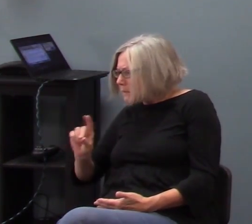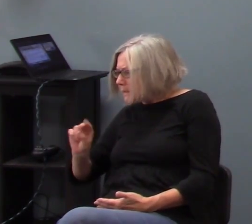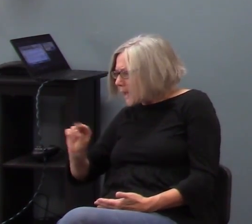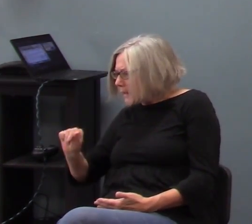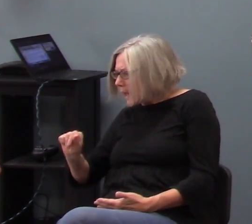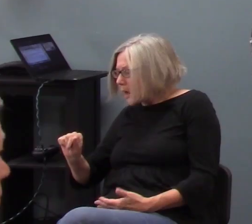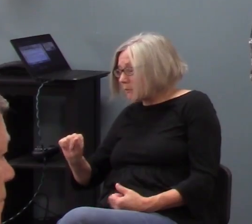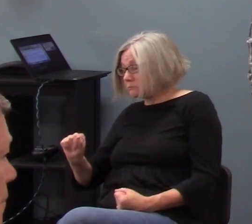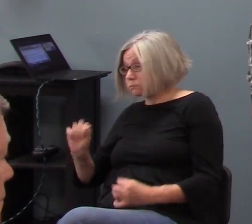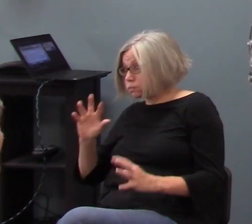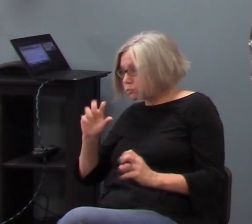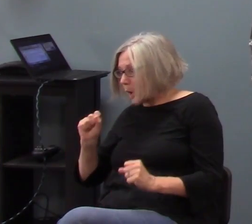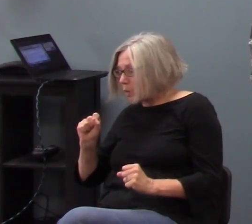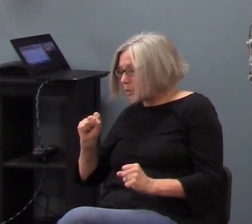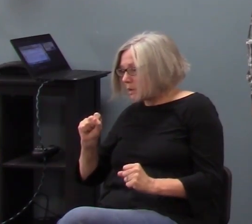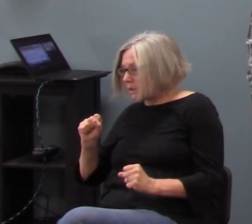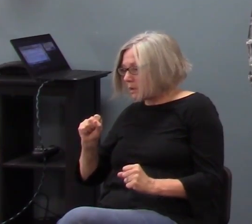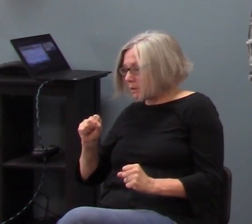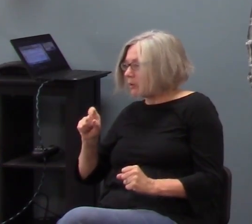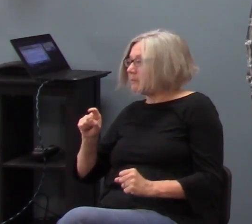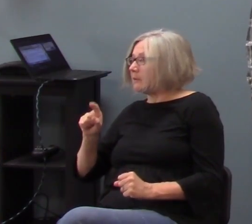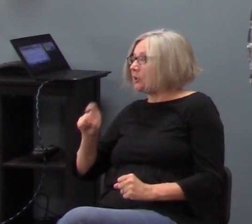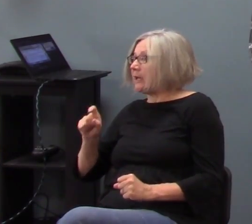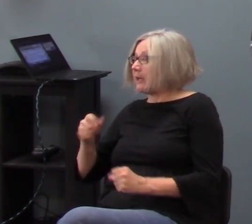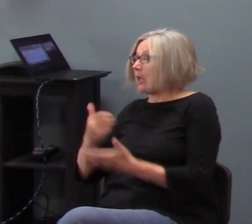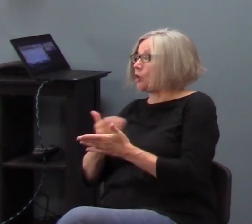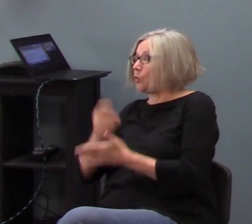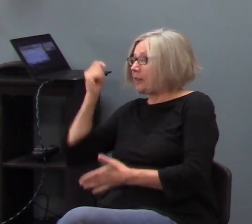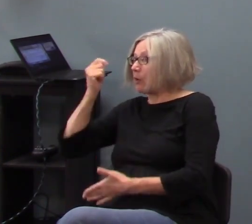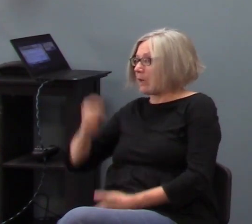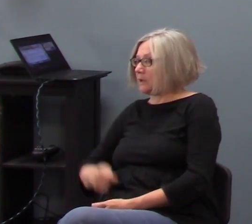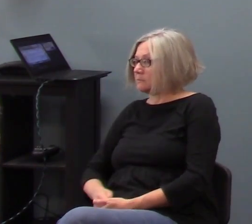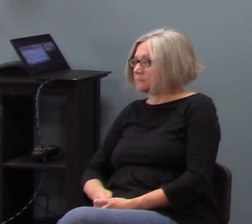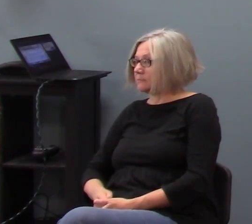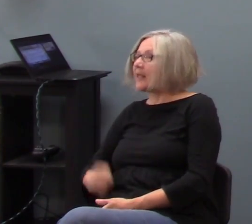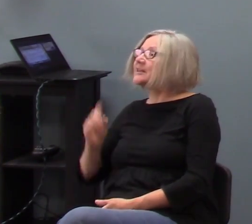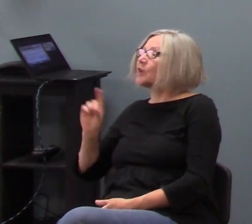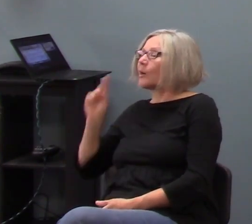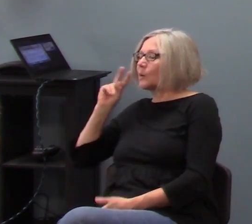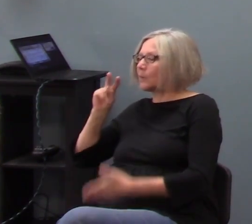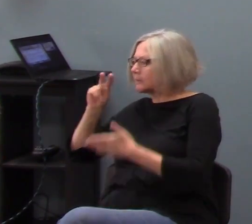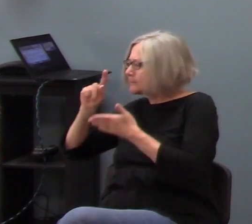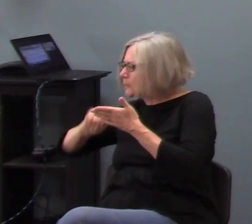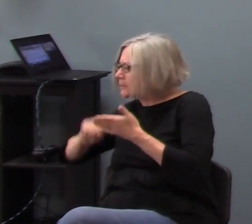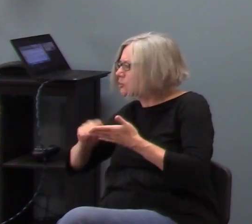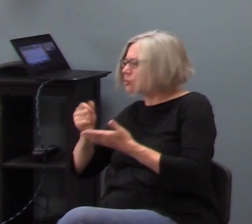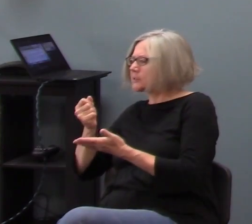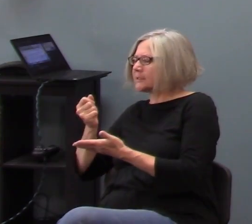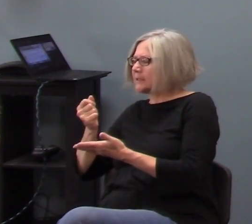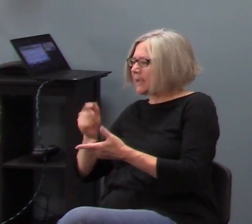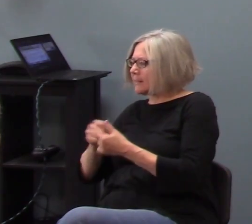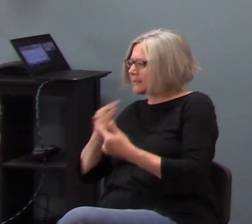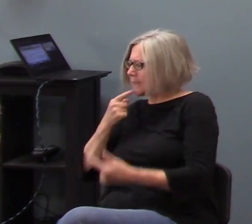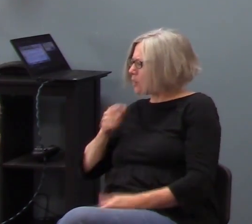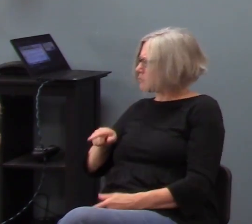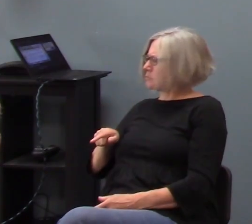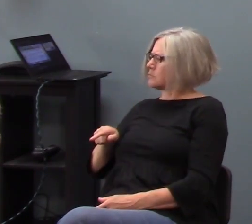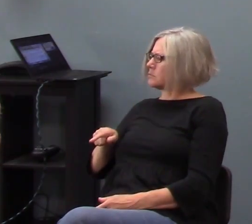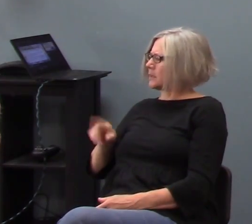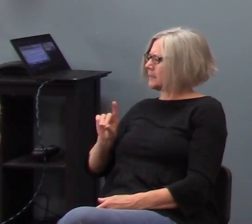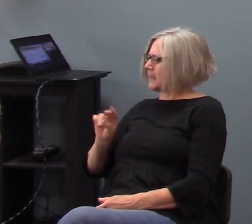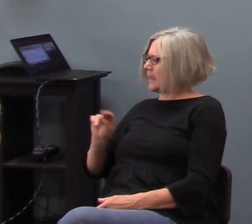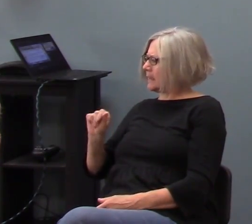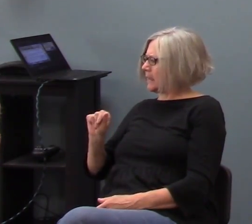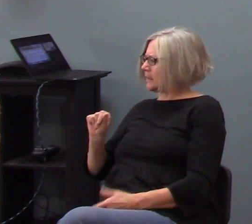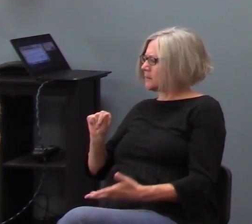That's probably what he would say. Actually, he'd probably look at it really carefully and analyze it, look at all the data, and he'd say, I don't think this makes sense with the advent of